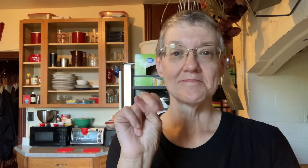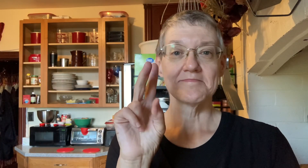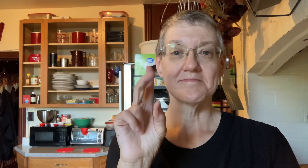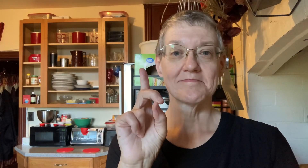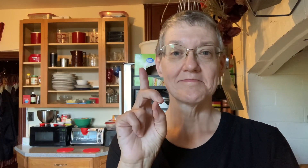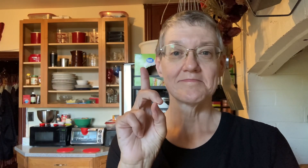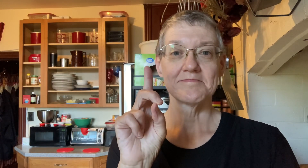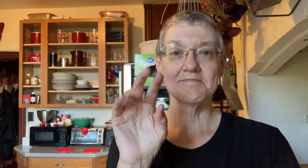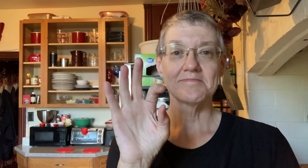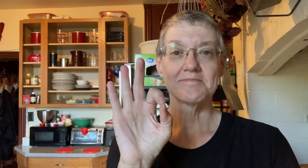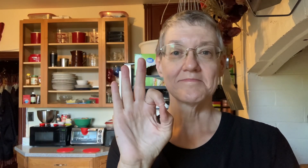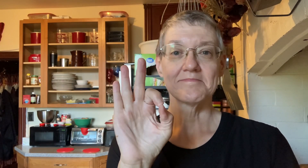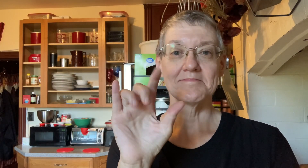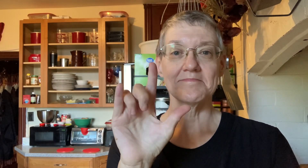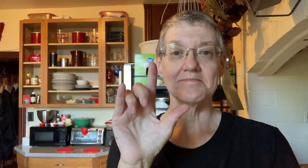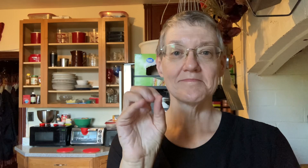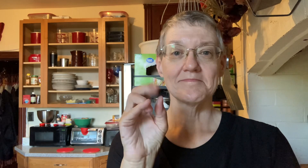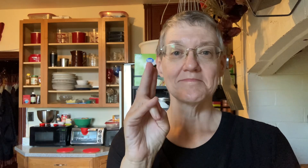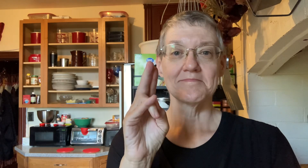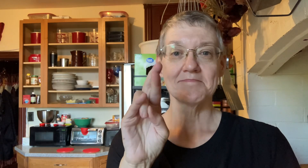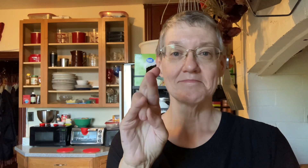Now 2 cups of almond flour.